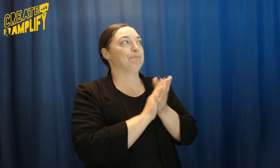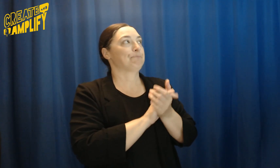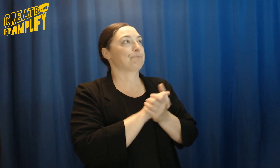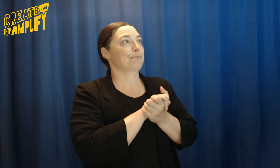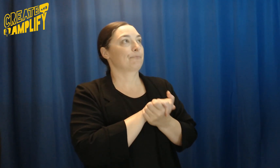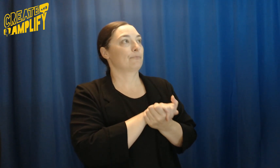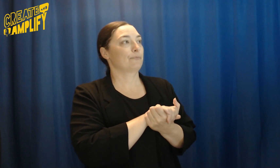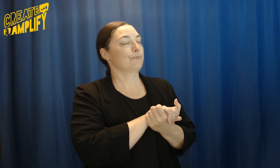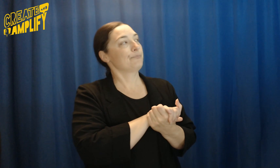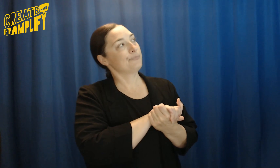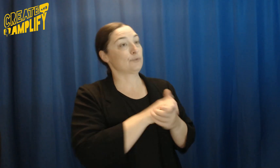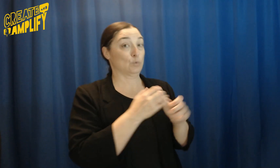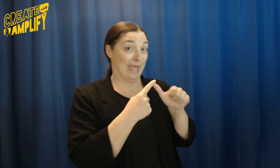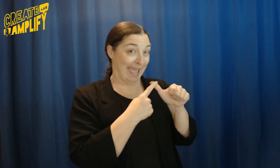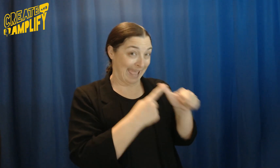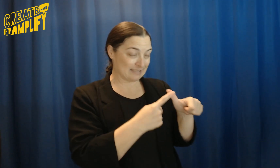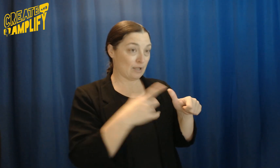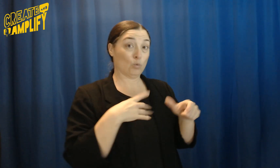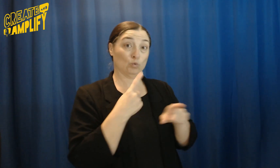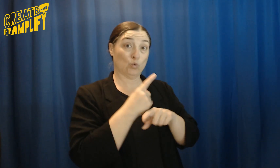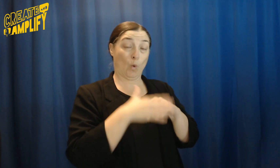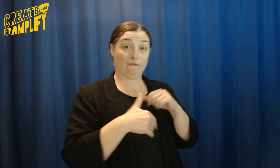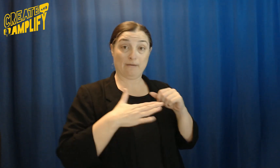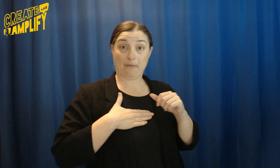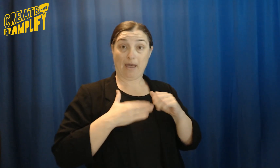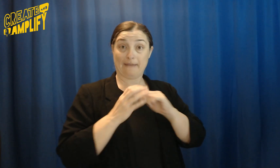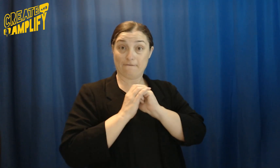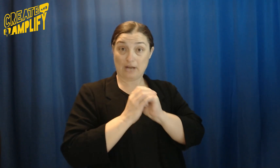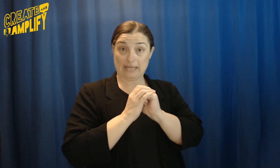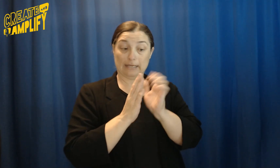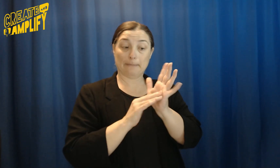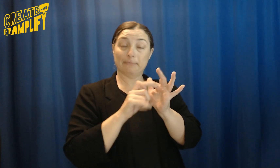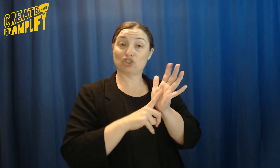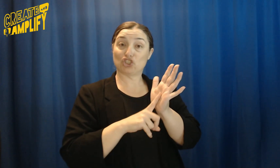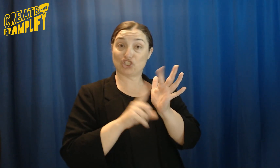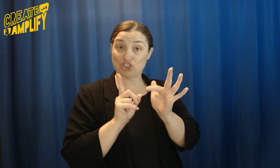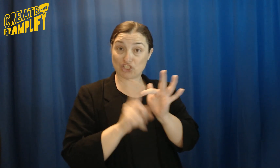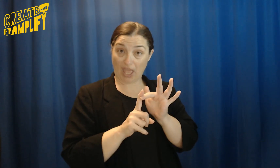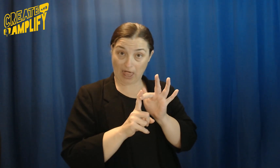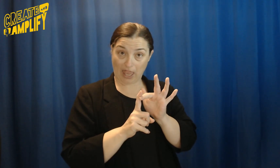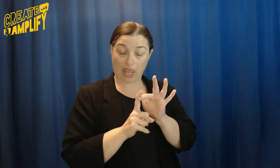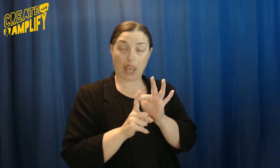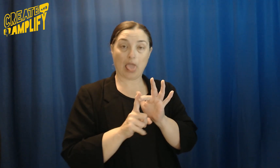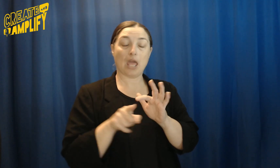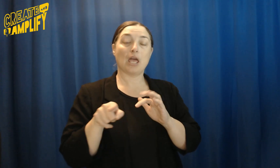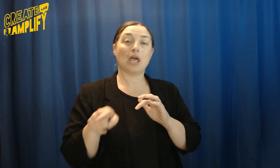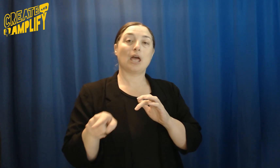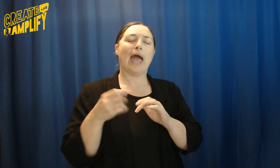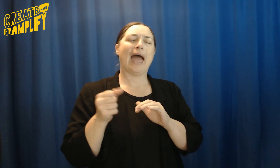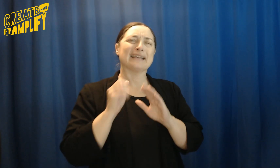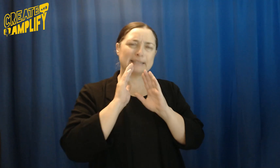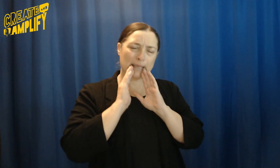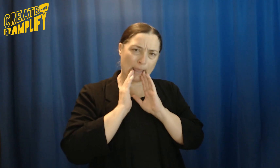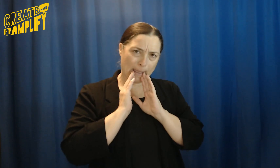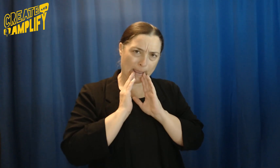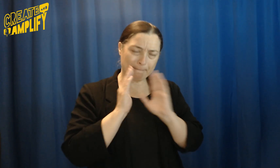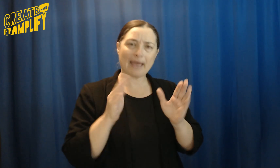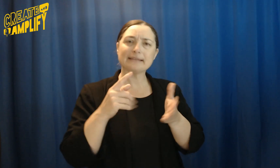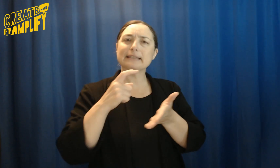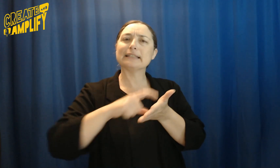talk about my friend, Michelle, who does an amazing Instagram project called